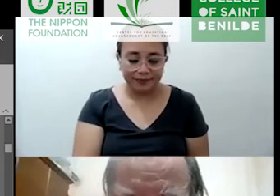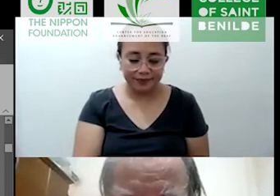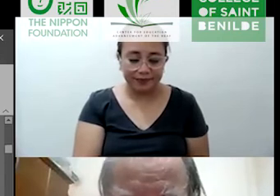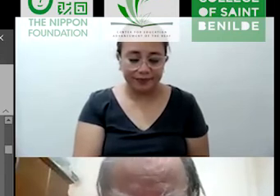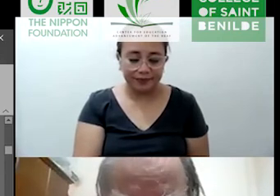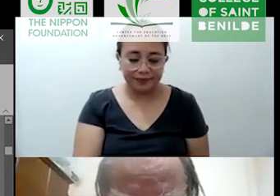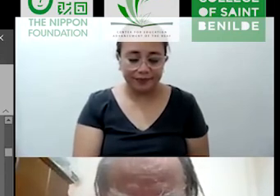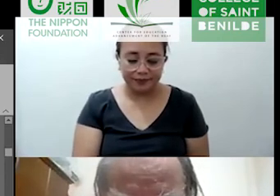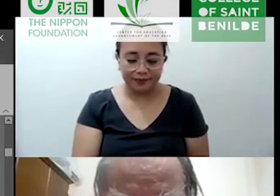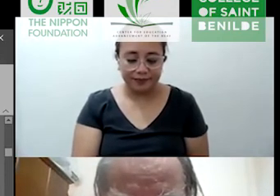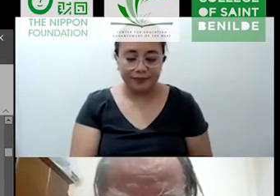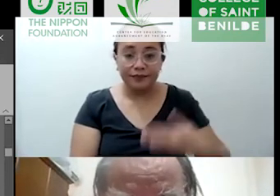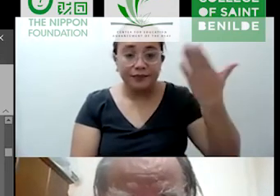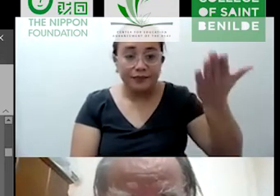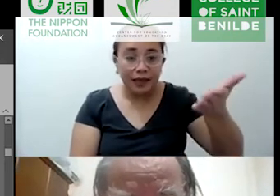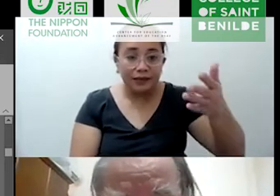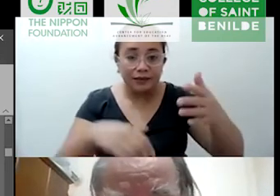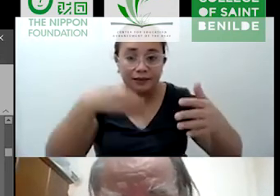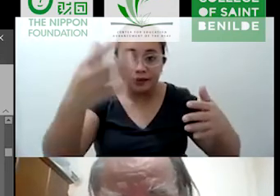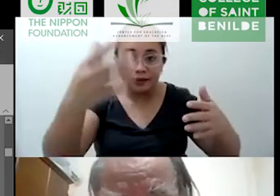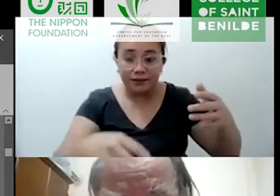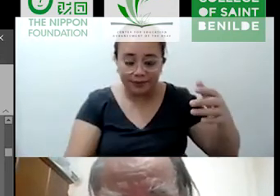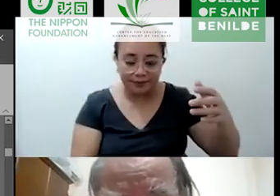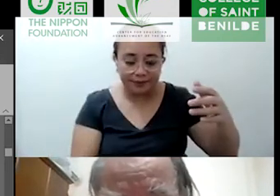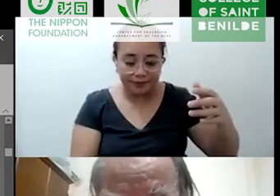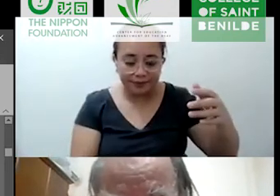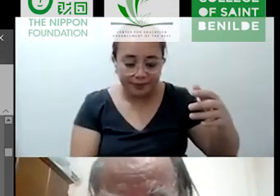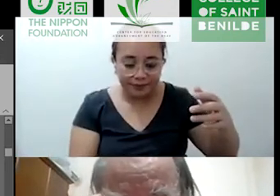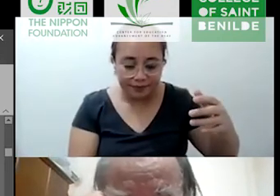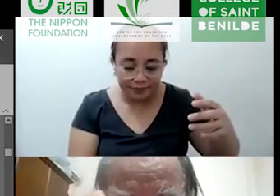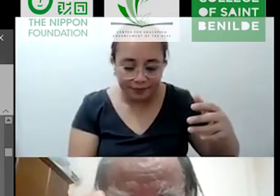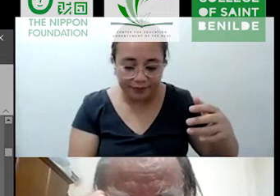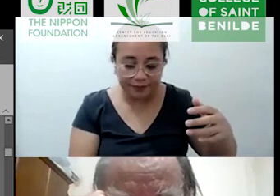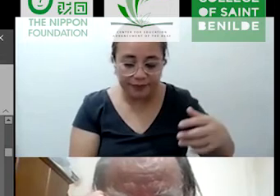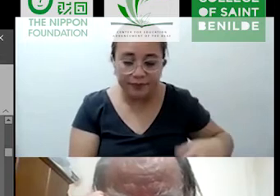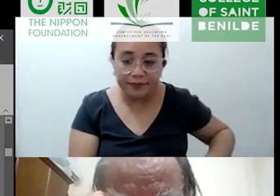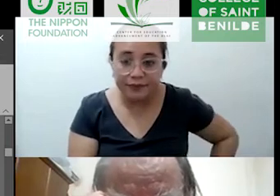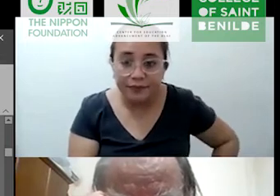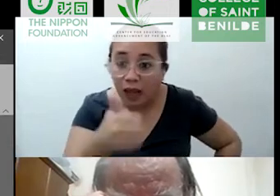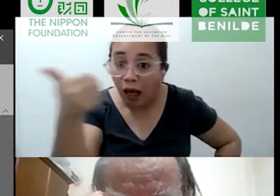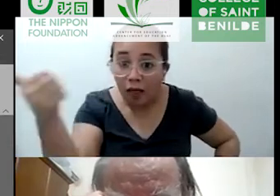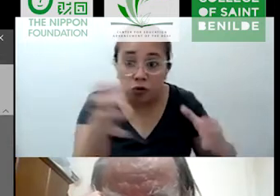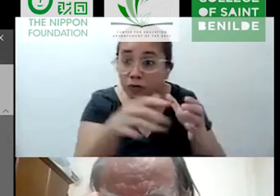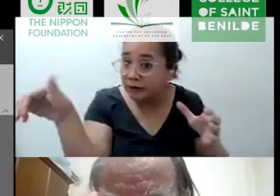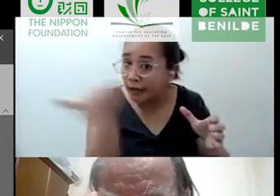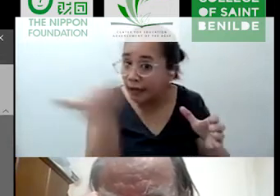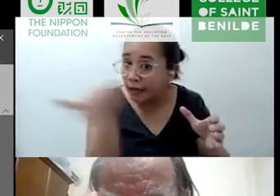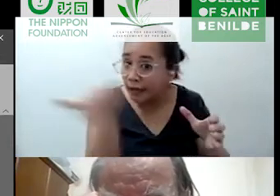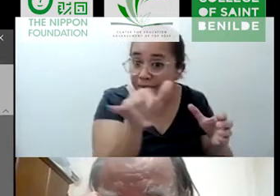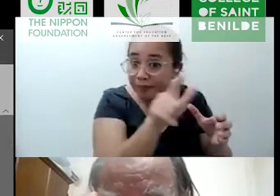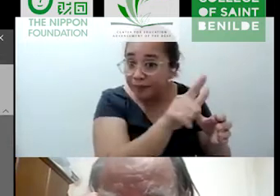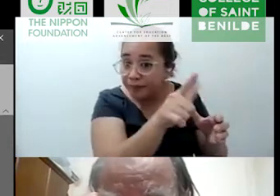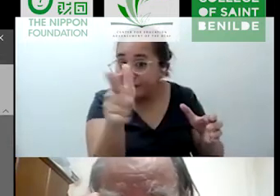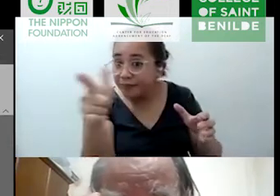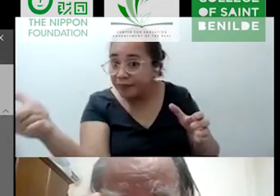Up to the next second hand shape. Okay, what about the other groups? Say the same ordering, same hand